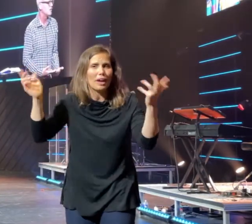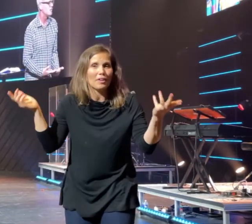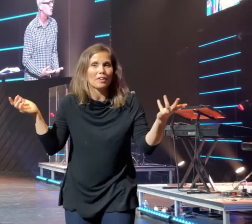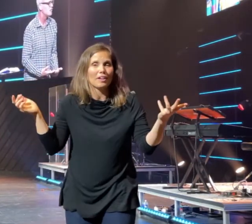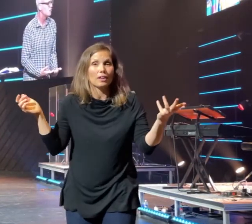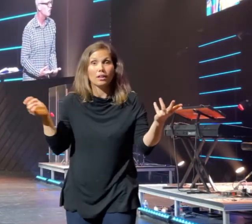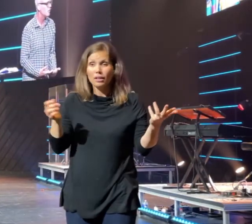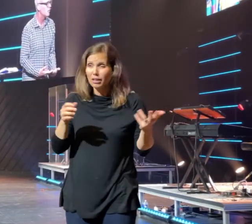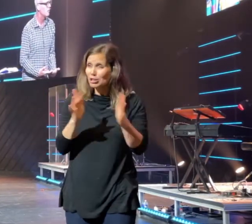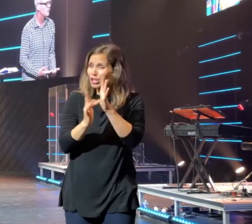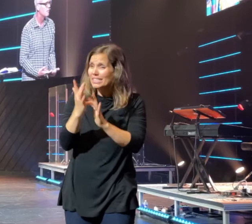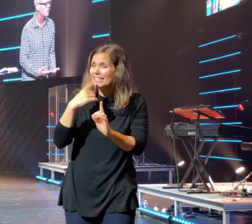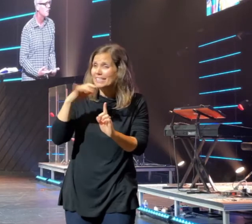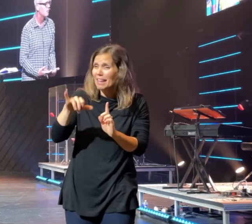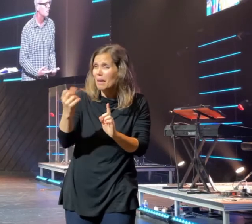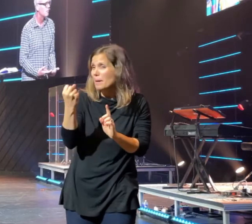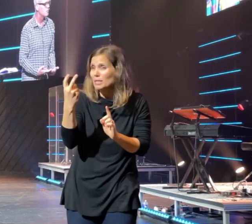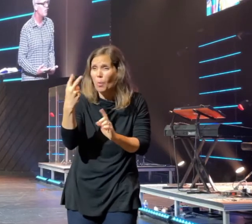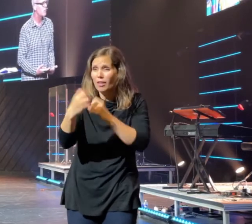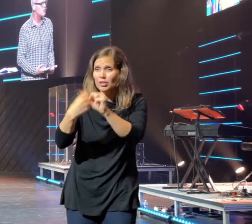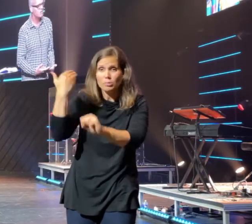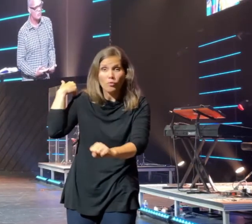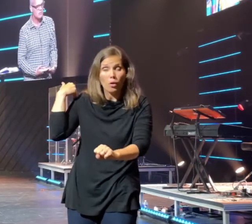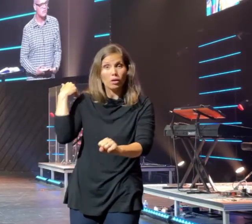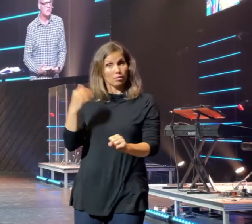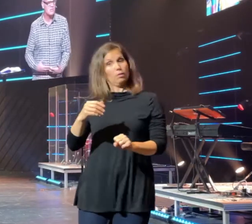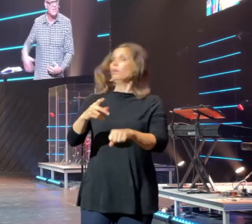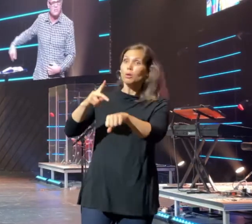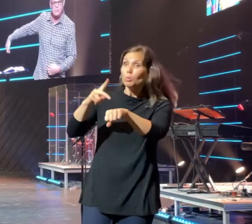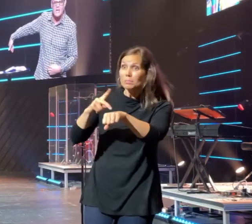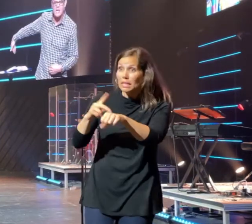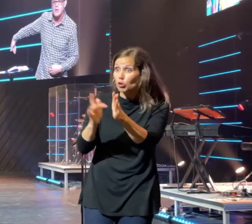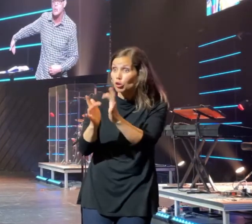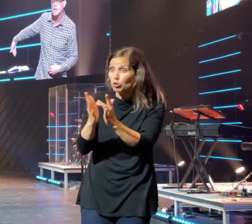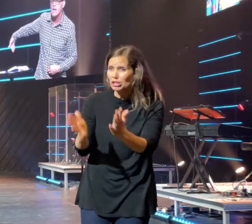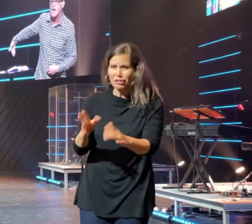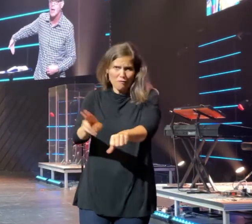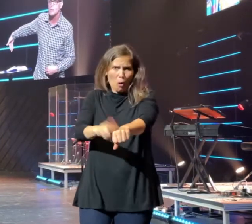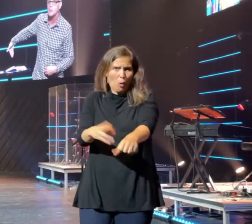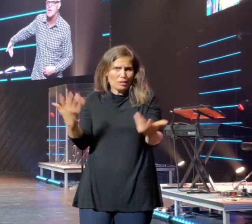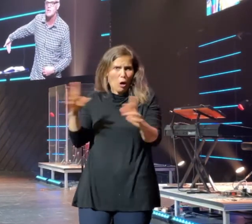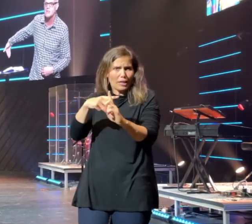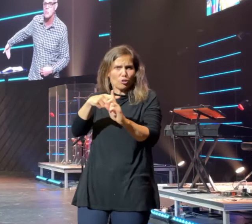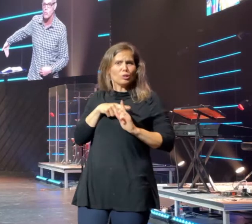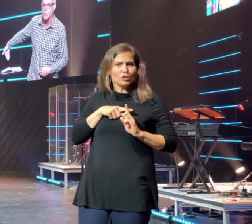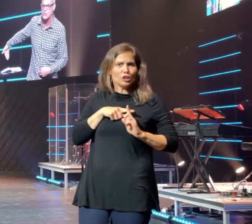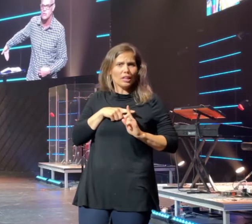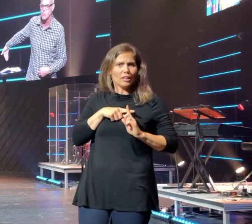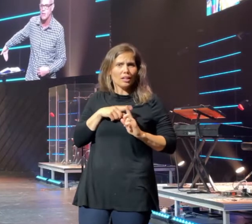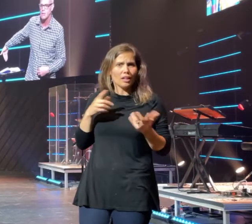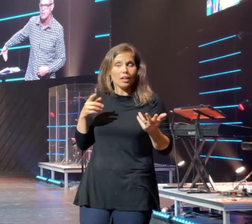A dozen years before. Was Peter a Christian? Of course he was a Christian. He helped raise someone,